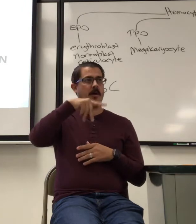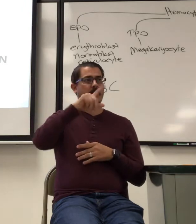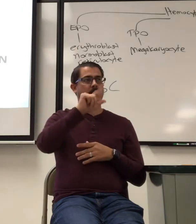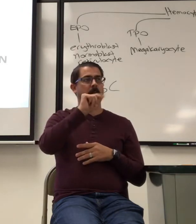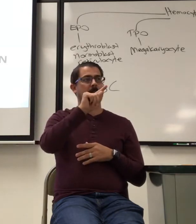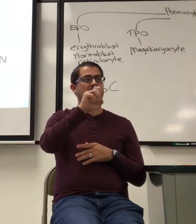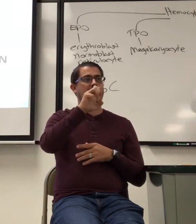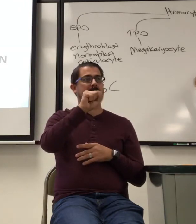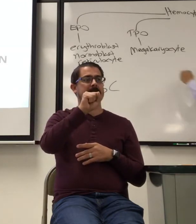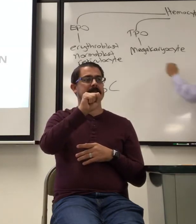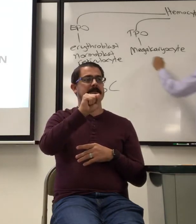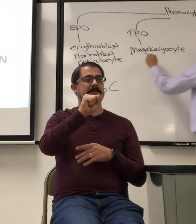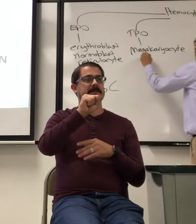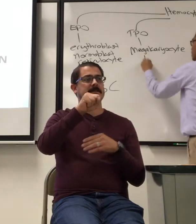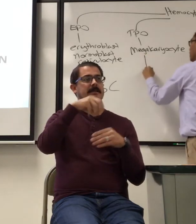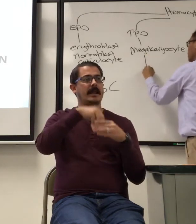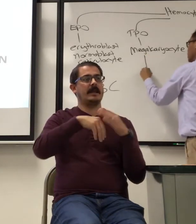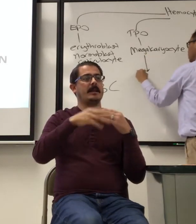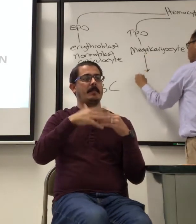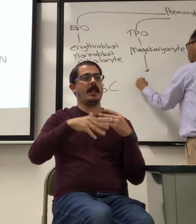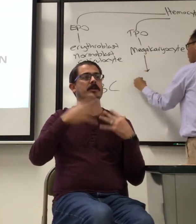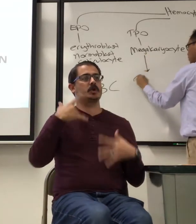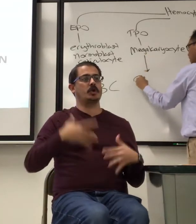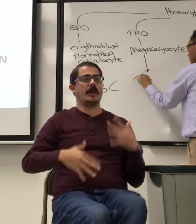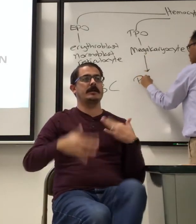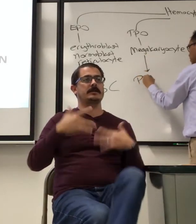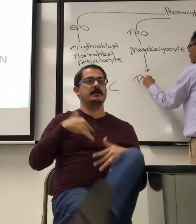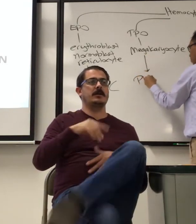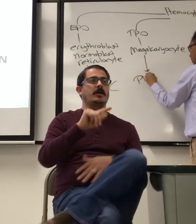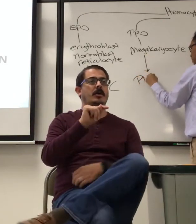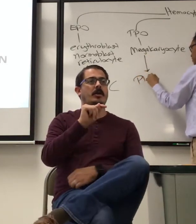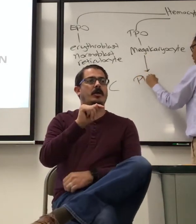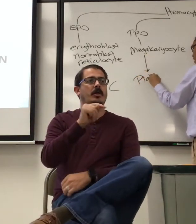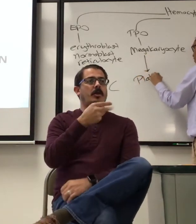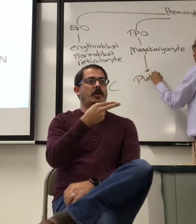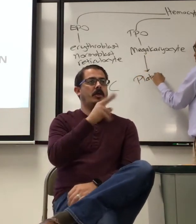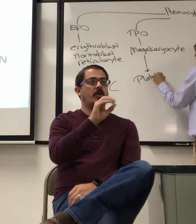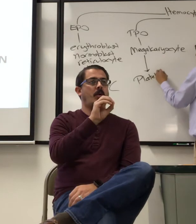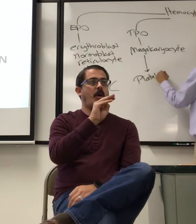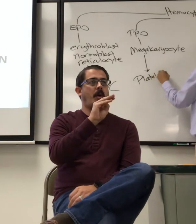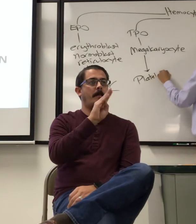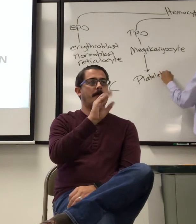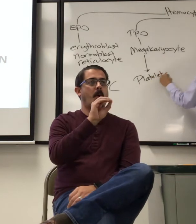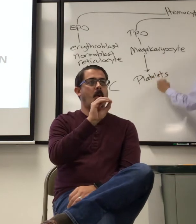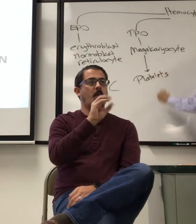blood circulation. Or thrombocytes. Let's just call them platelets for now.